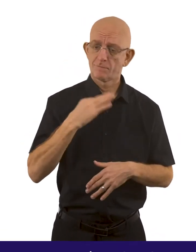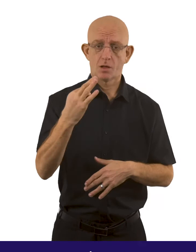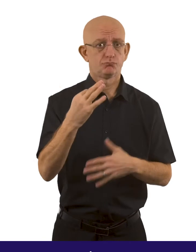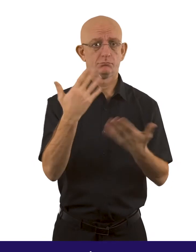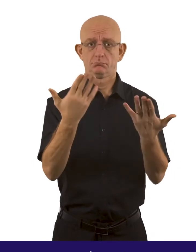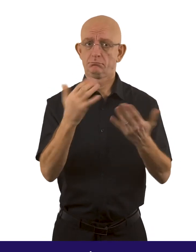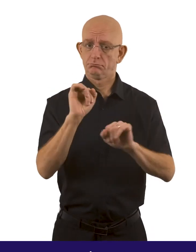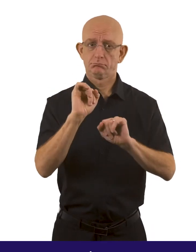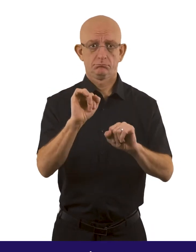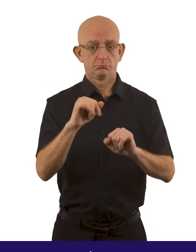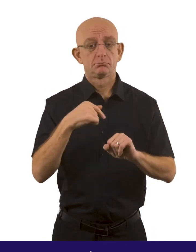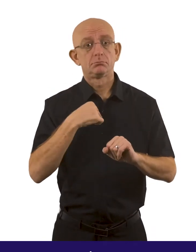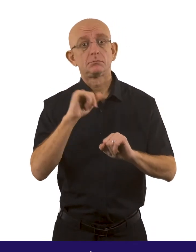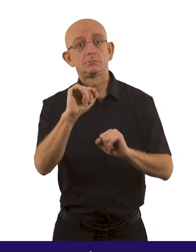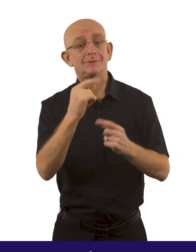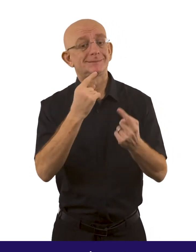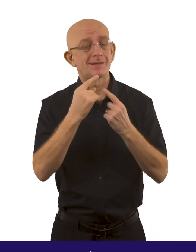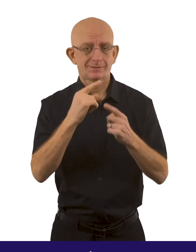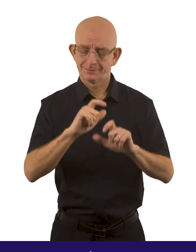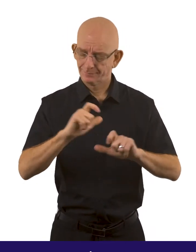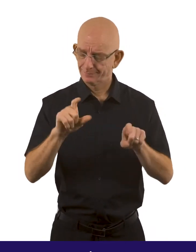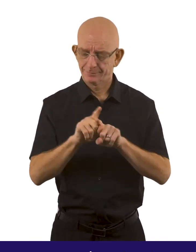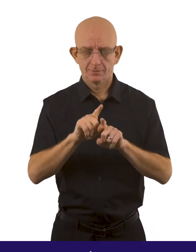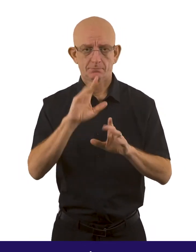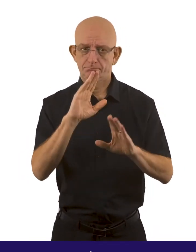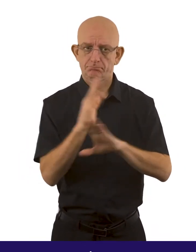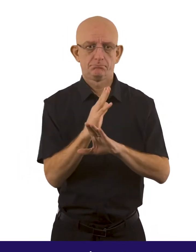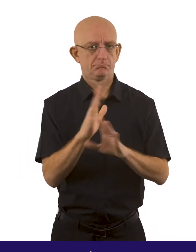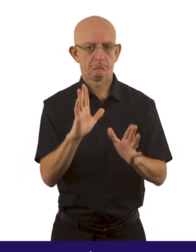This is a voluntary process, and we treat your data as personal.